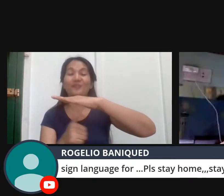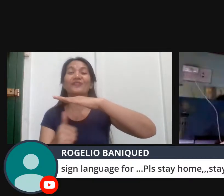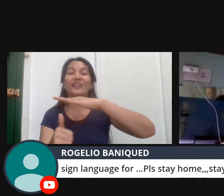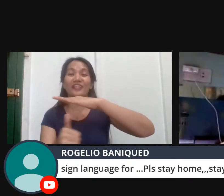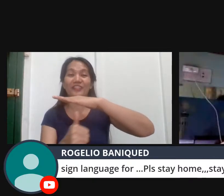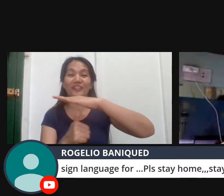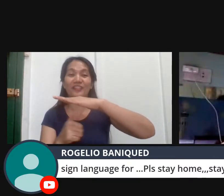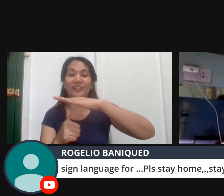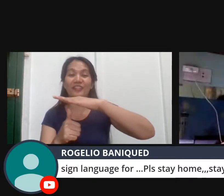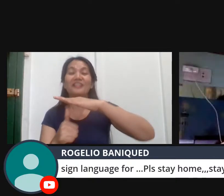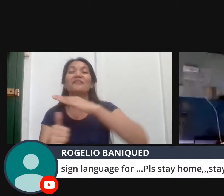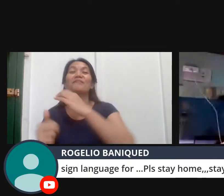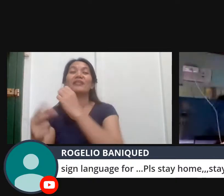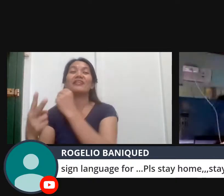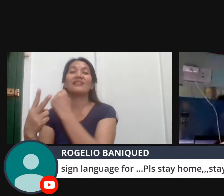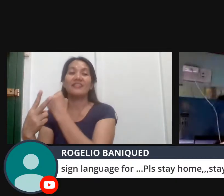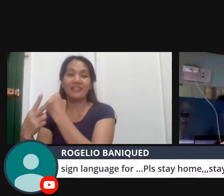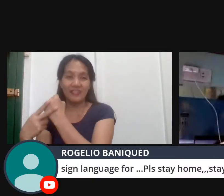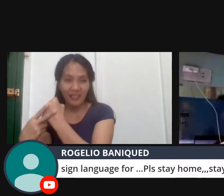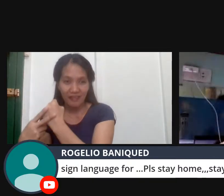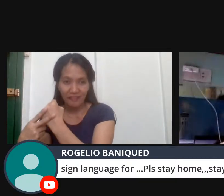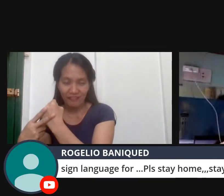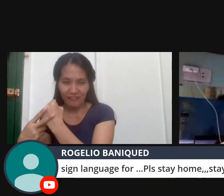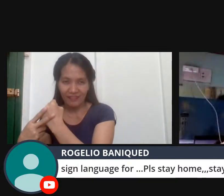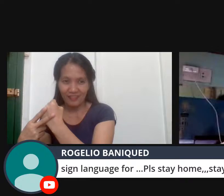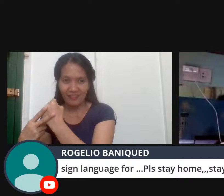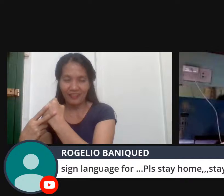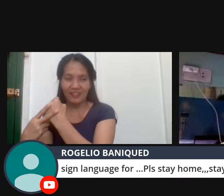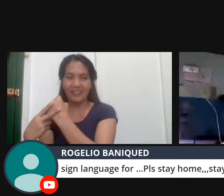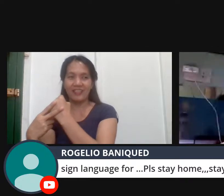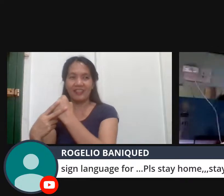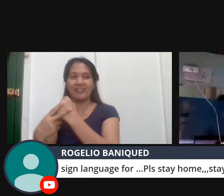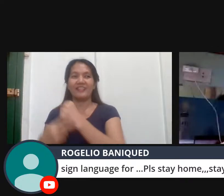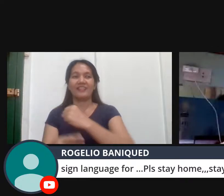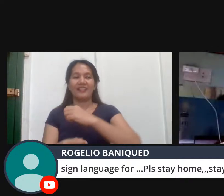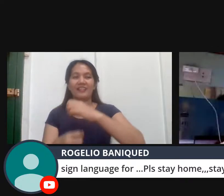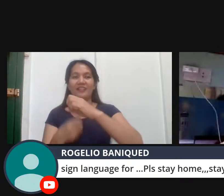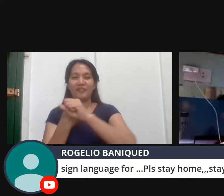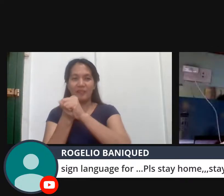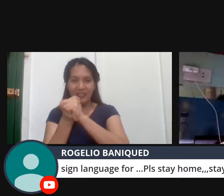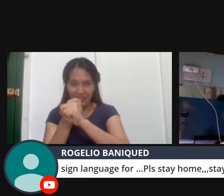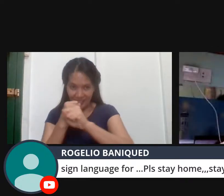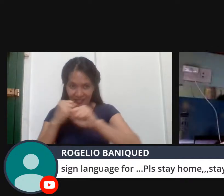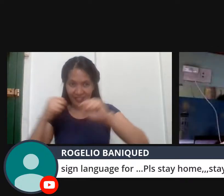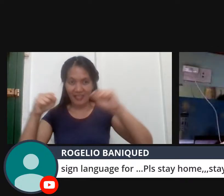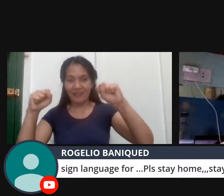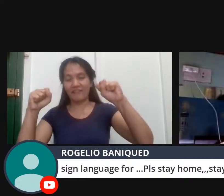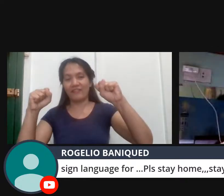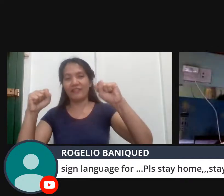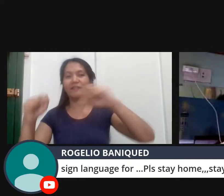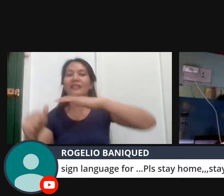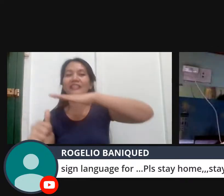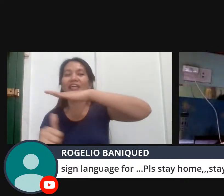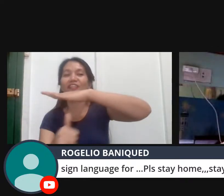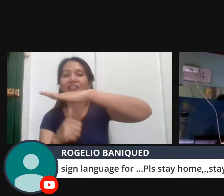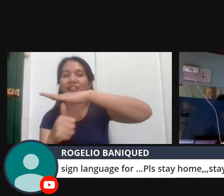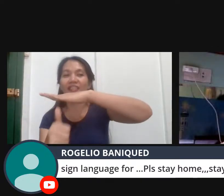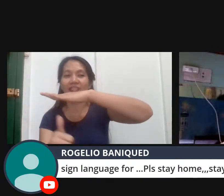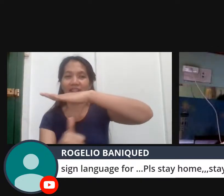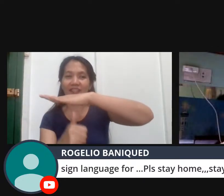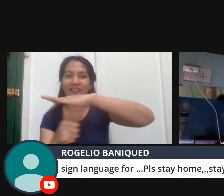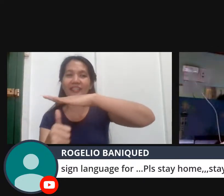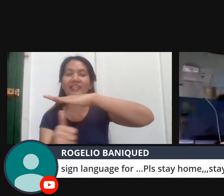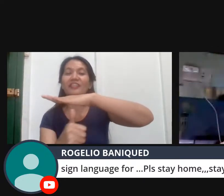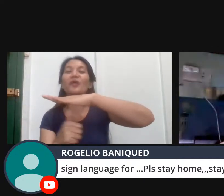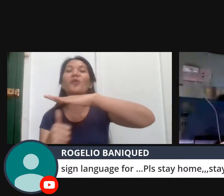home. Ayun. Be safe. Okay. Or be safe. Basta ito,